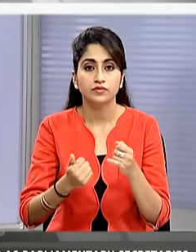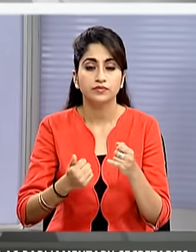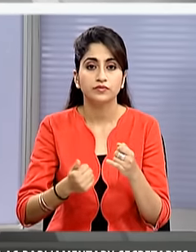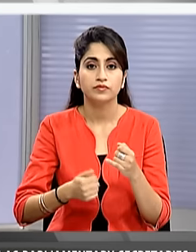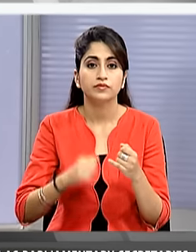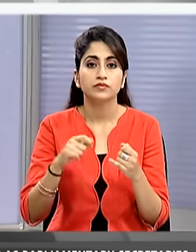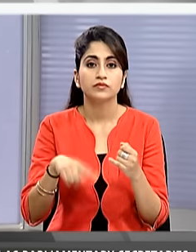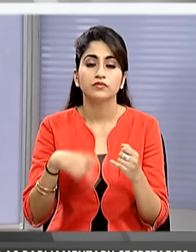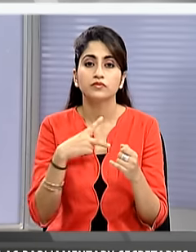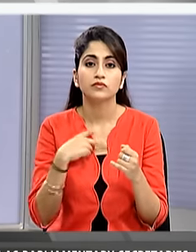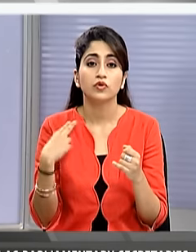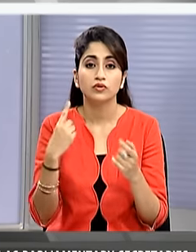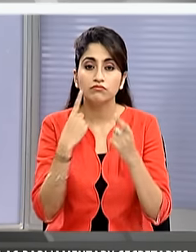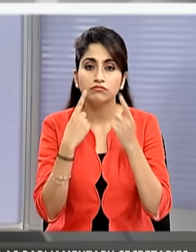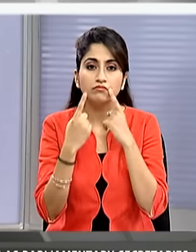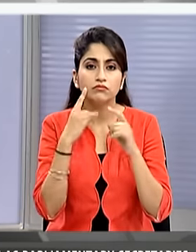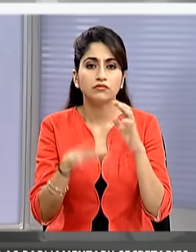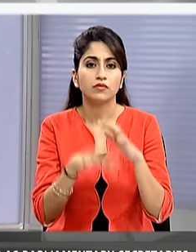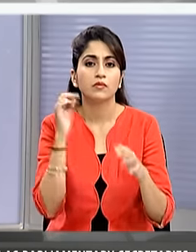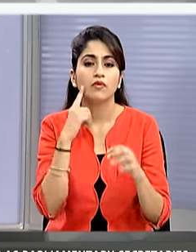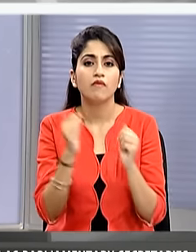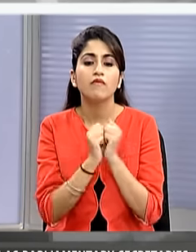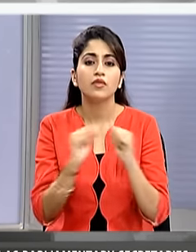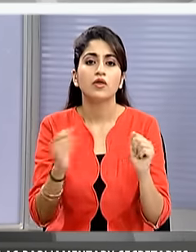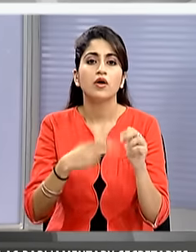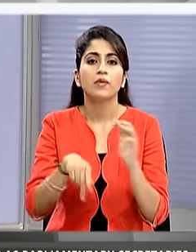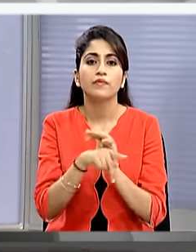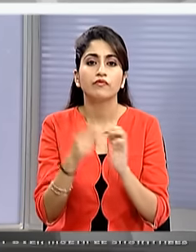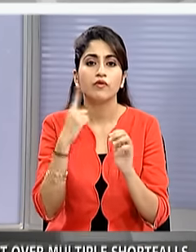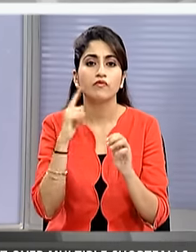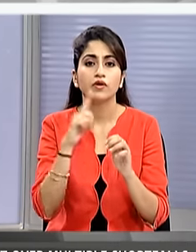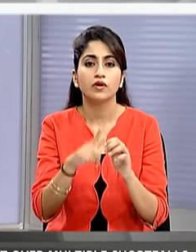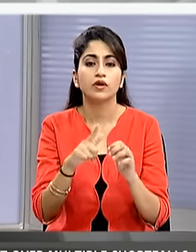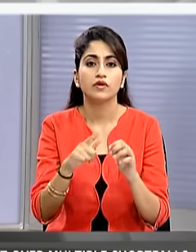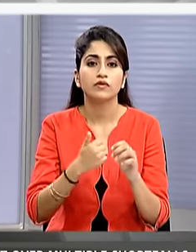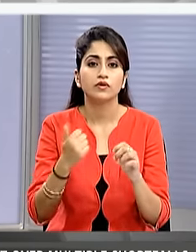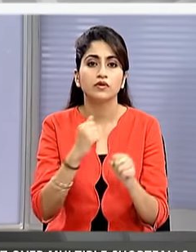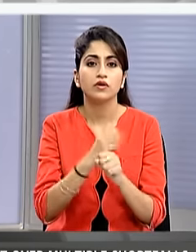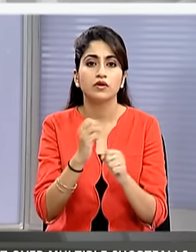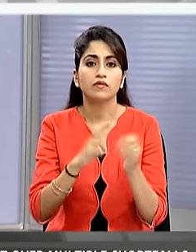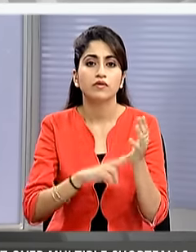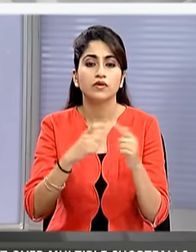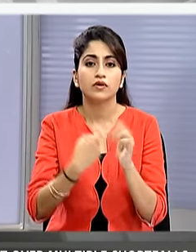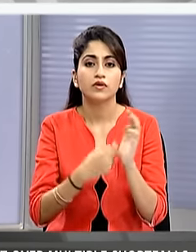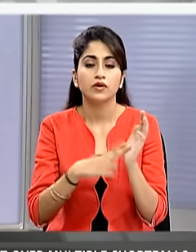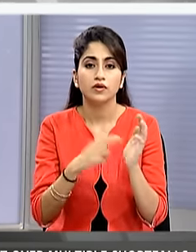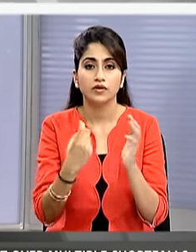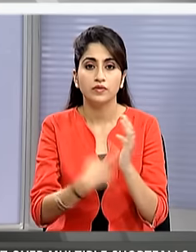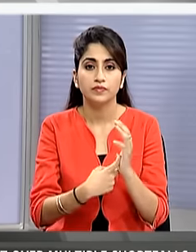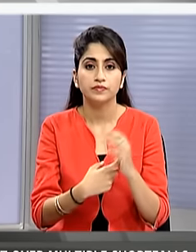parliamentary secretaries. The court observed that appointments were made without getting an approval from the Lieutenant Governor.